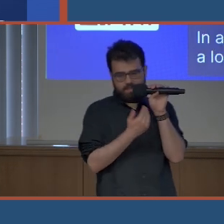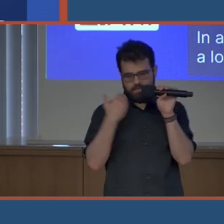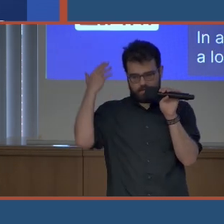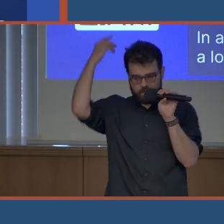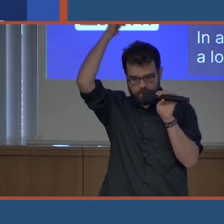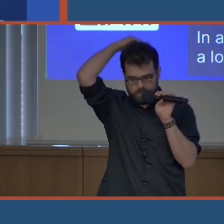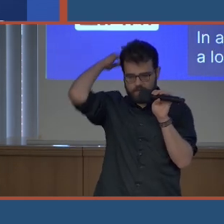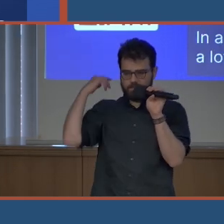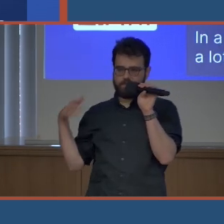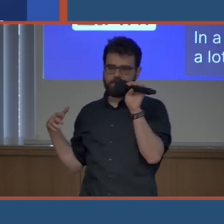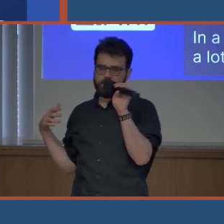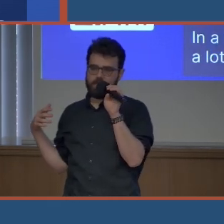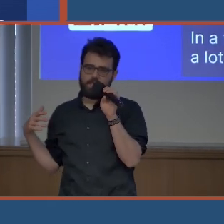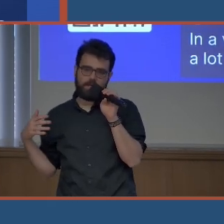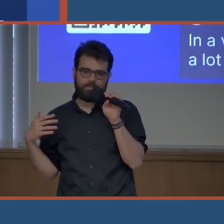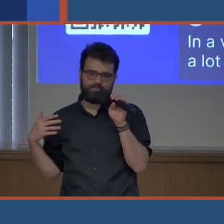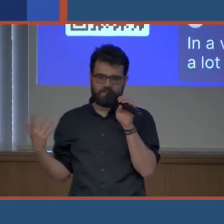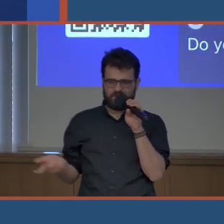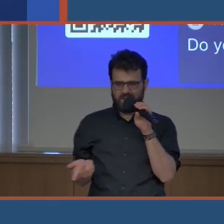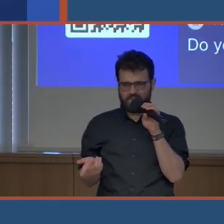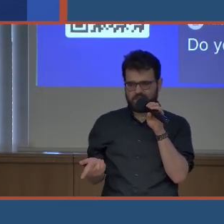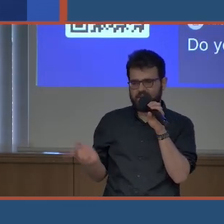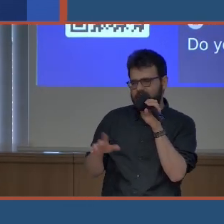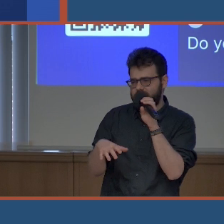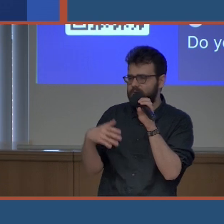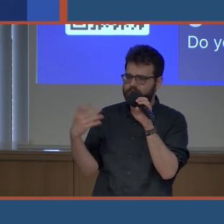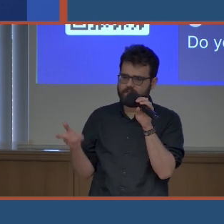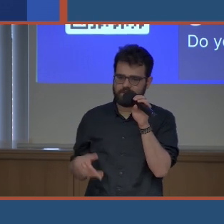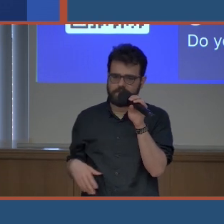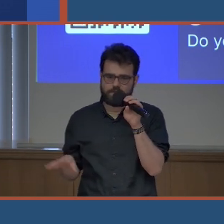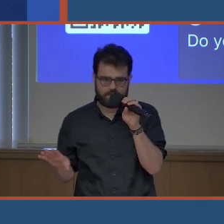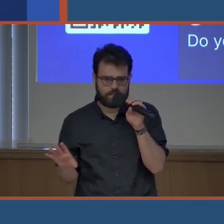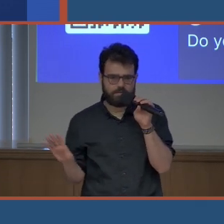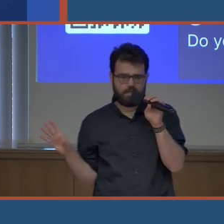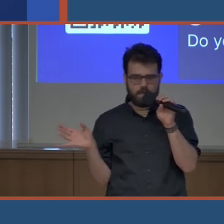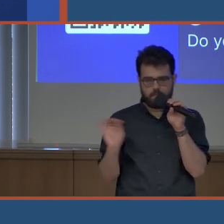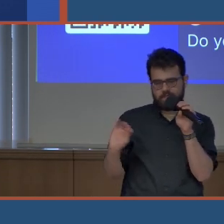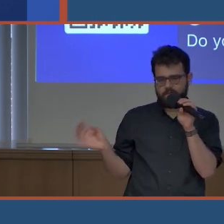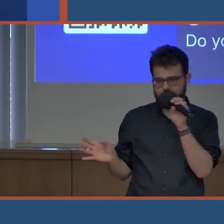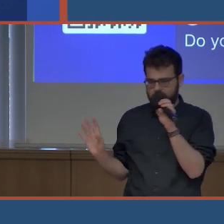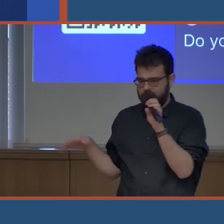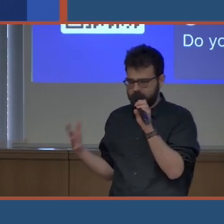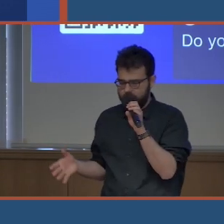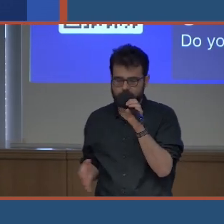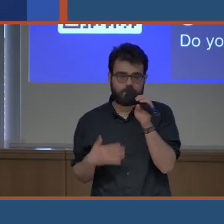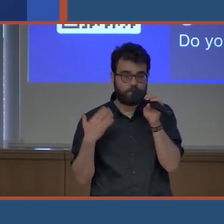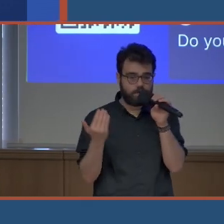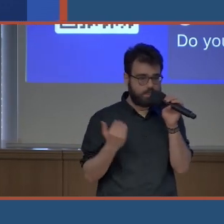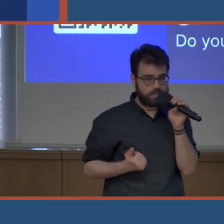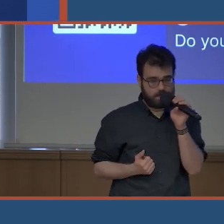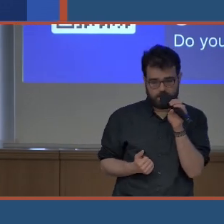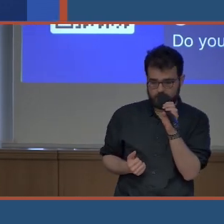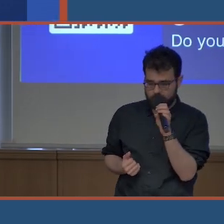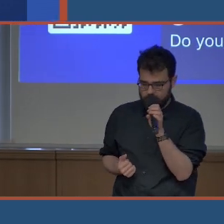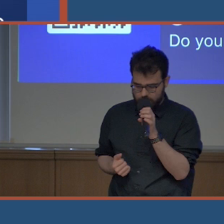in this videos behind me you could see international sign. Actually, it was international sign mixed with ASL, because what